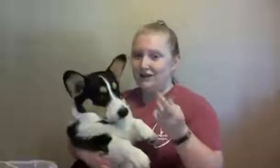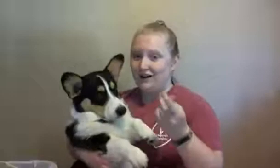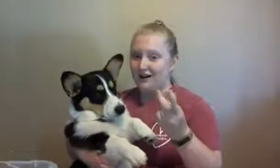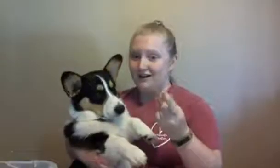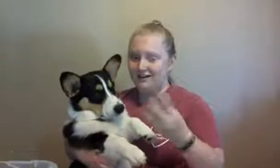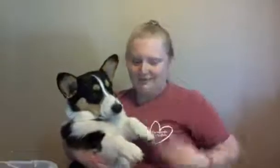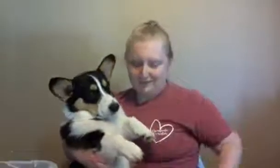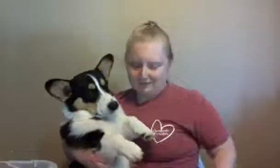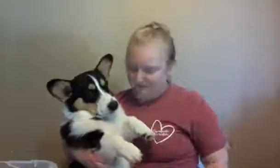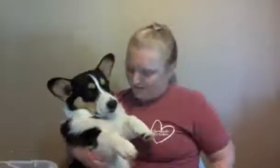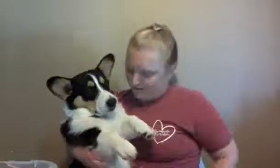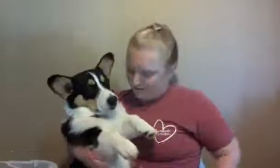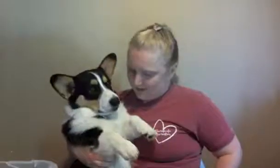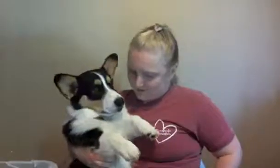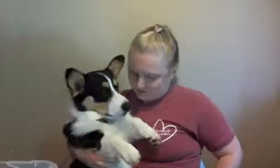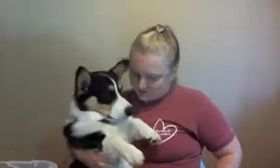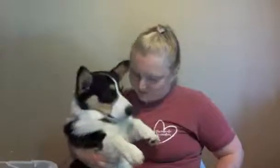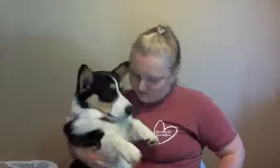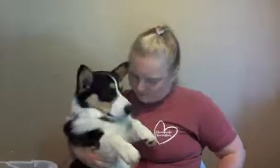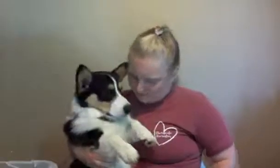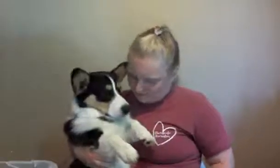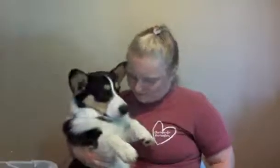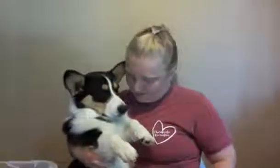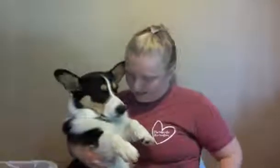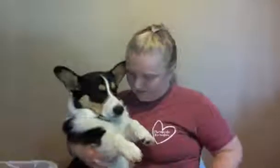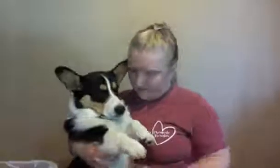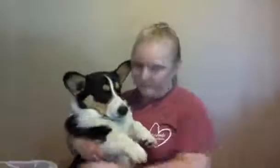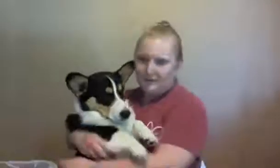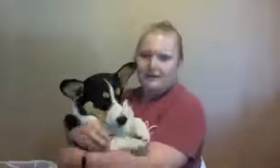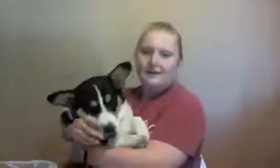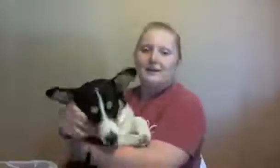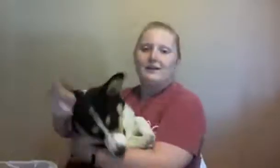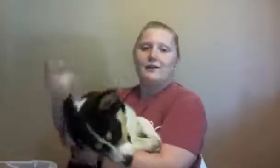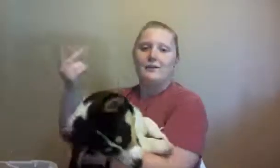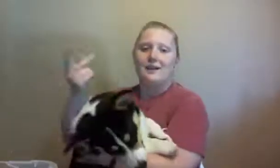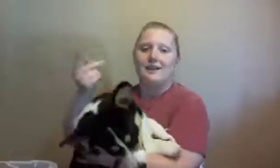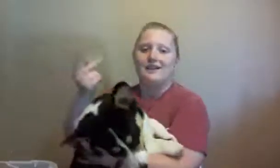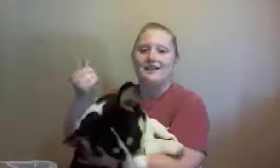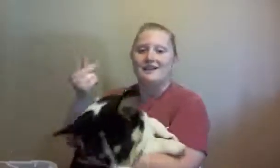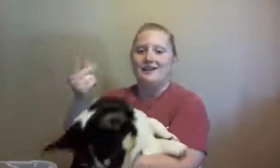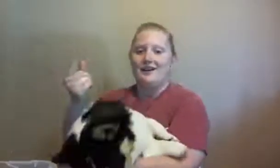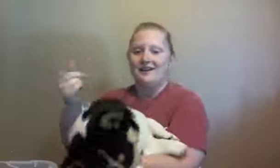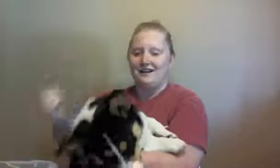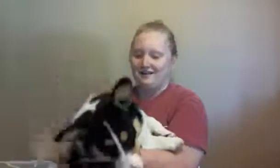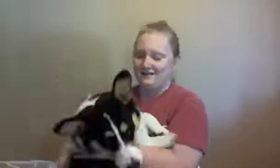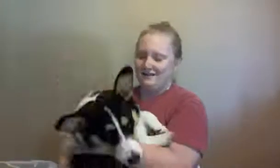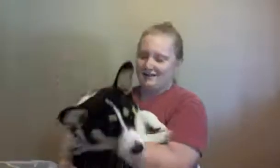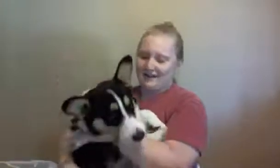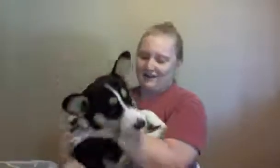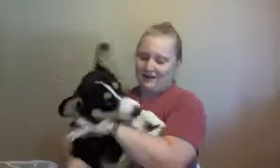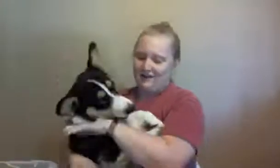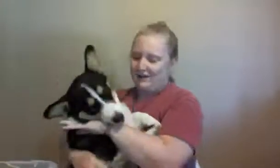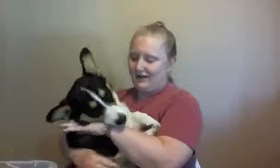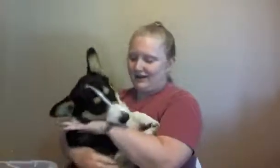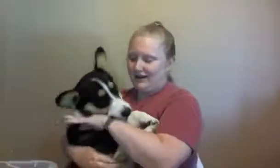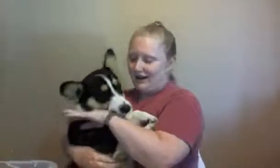dog. Oh, my hands are all snaggy from you chewing on them. Corbin is a dog. And I'll show you that one again.